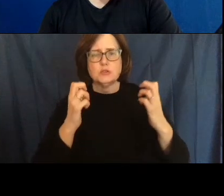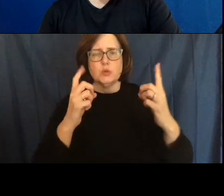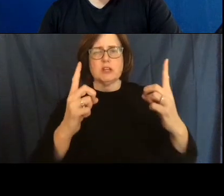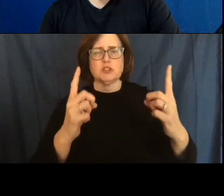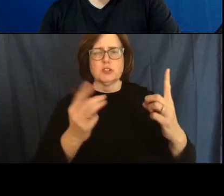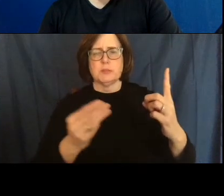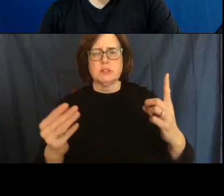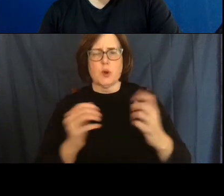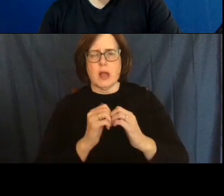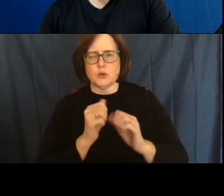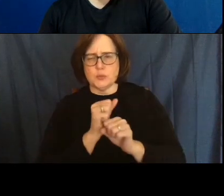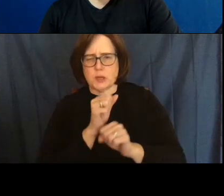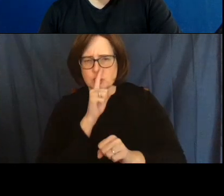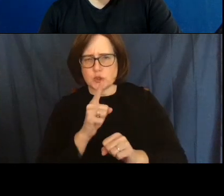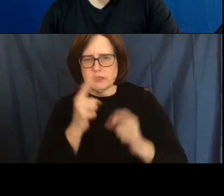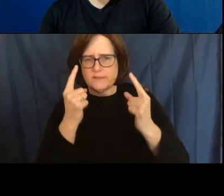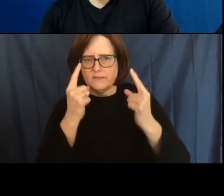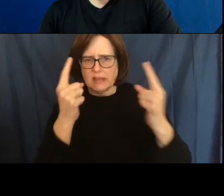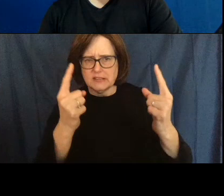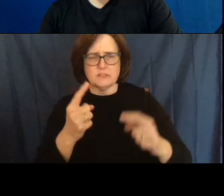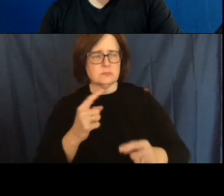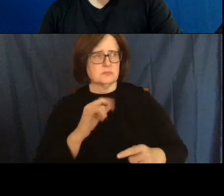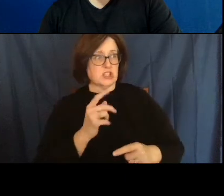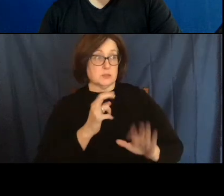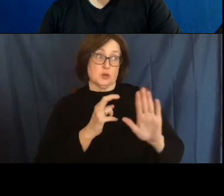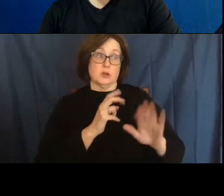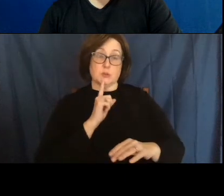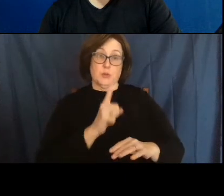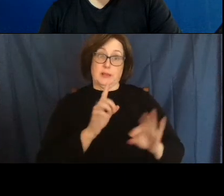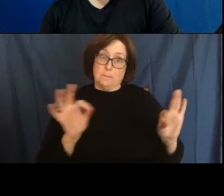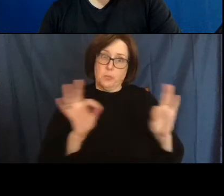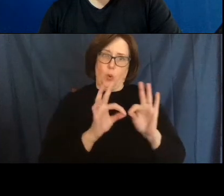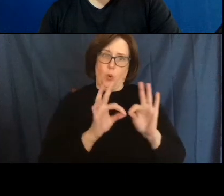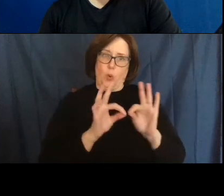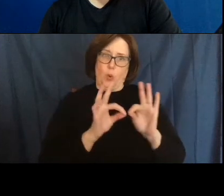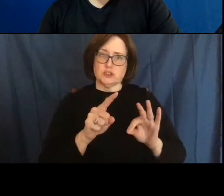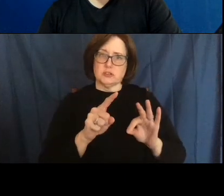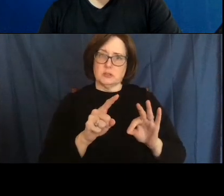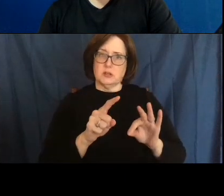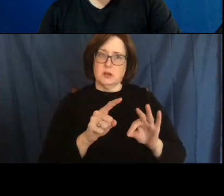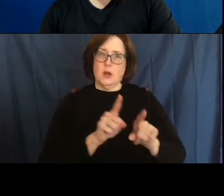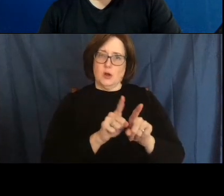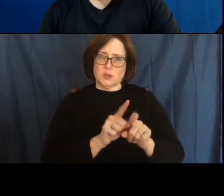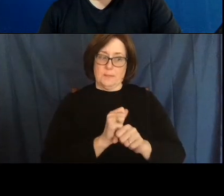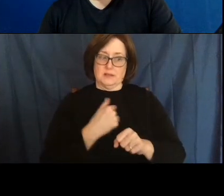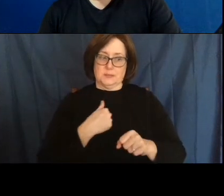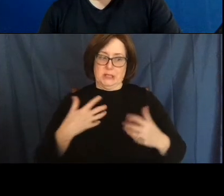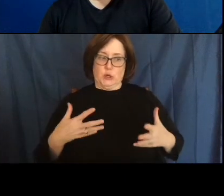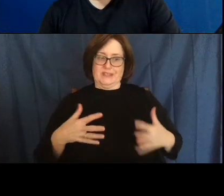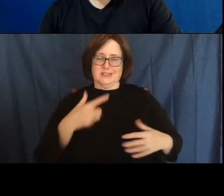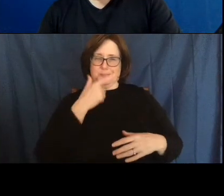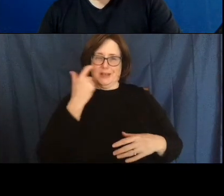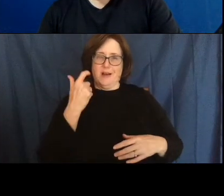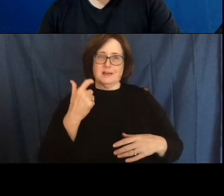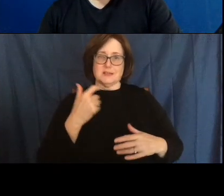I'll just start off. I mean, that's a great question, and also one that gets me nervous because I'm actually I don't come from a background